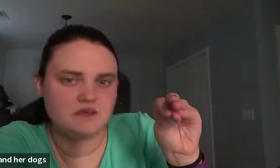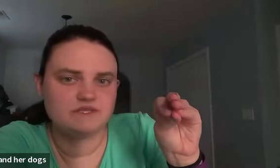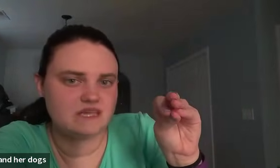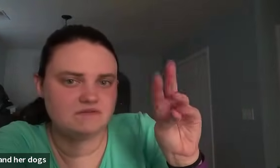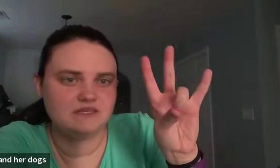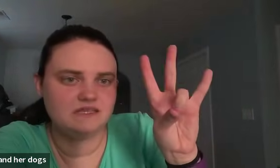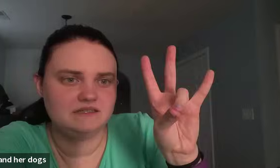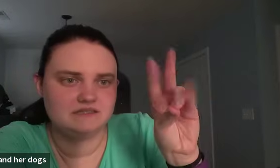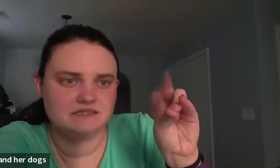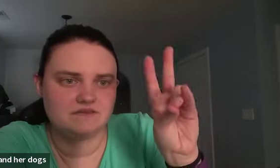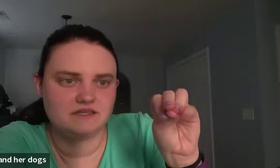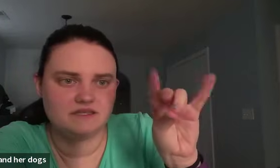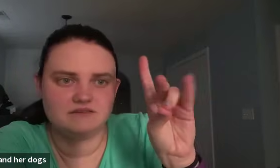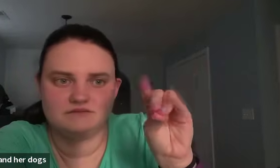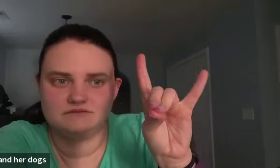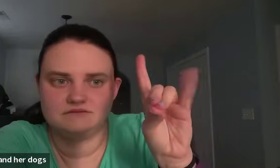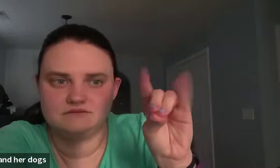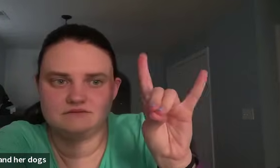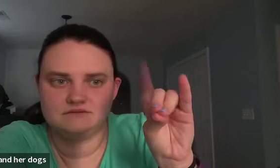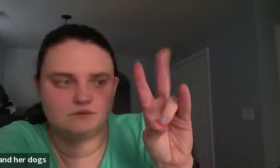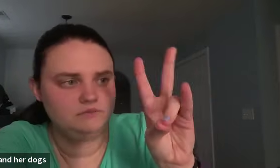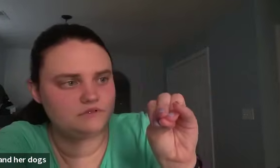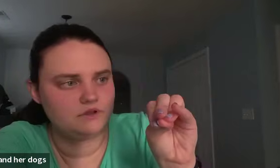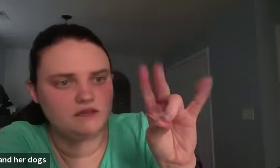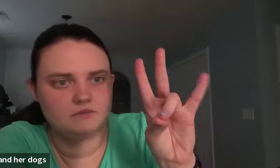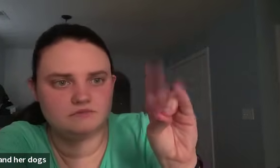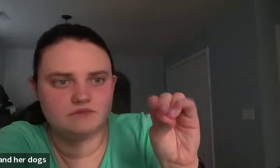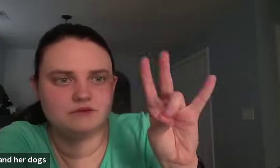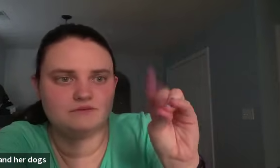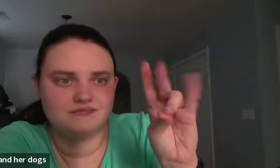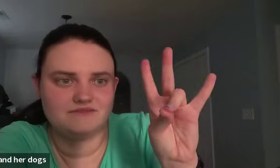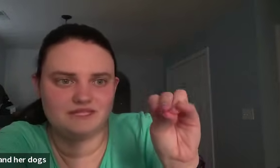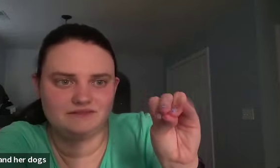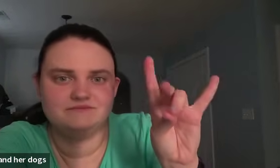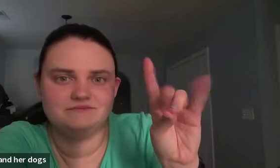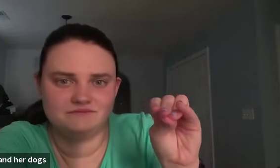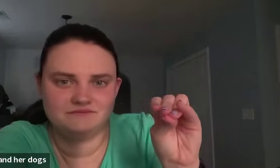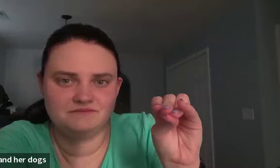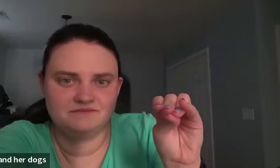Same thing with 70, 70. Oop, go back up. There we go. 70.